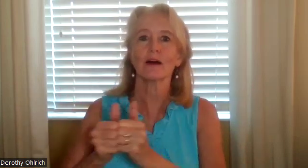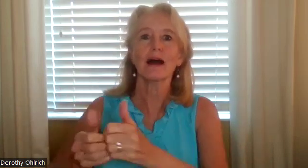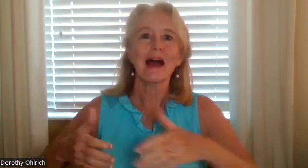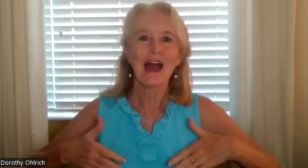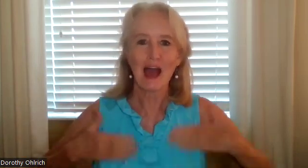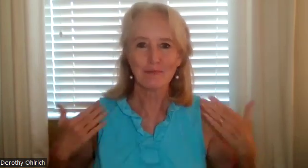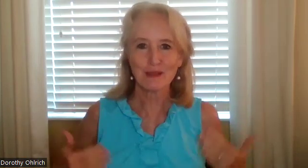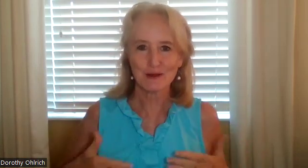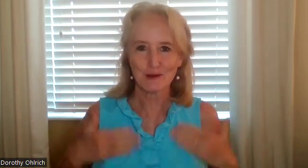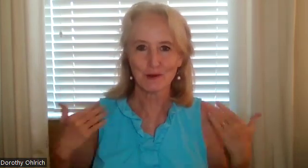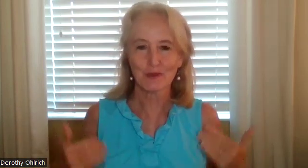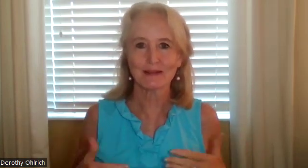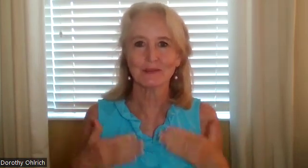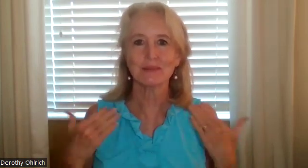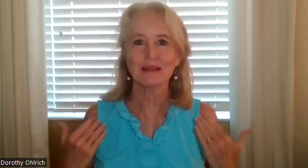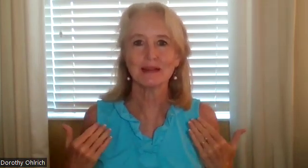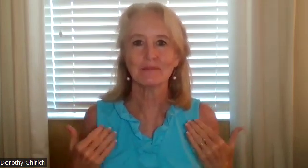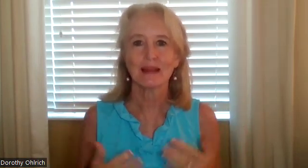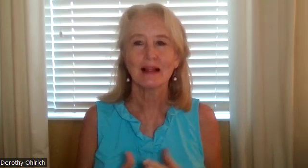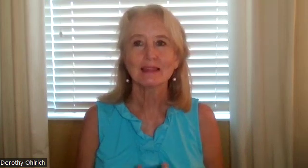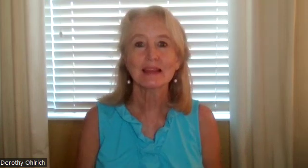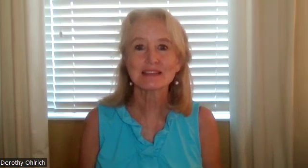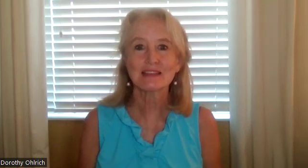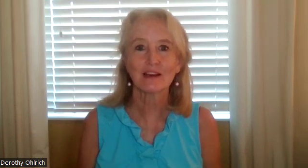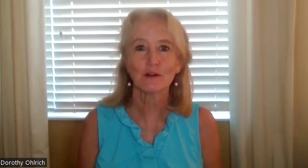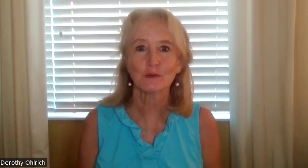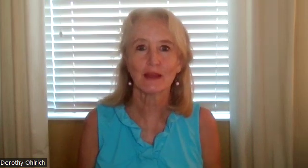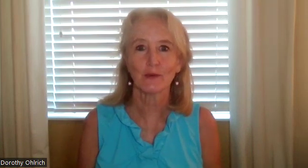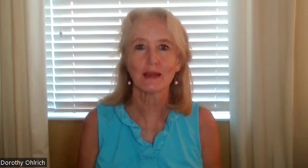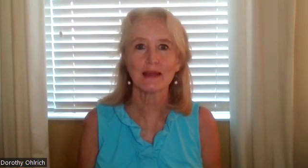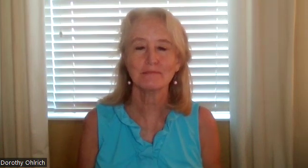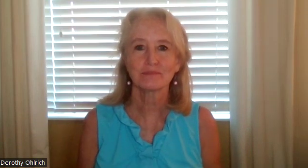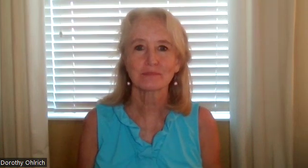the happier we'll be. Let's sing that all together, okay?